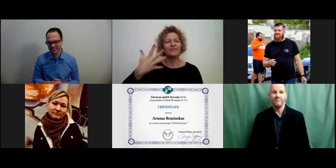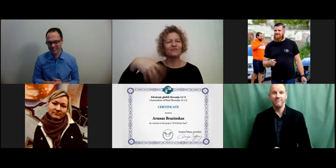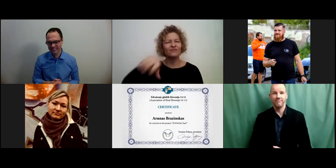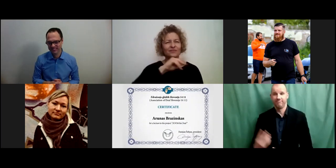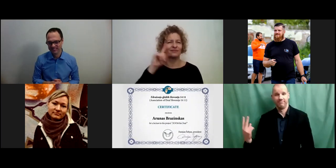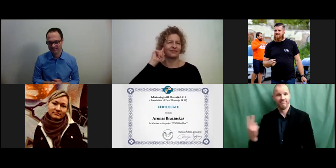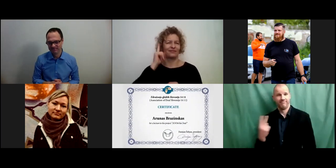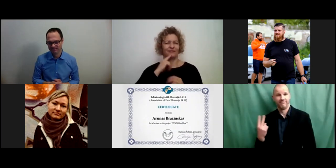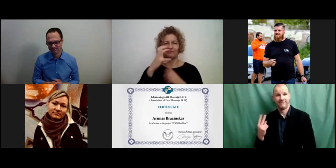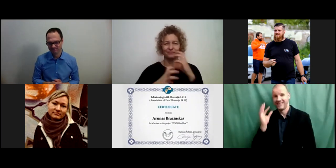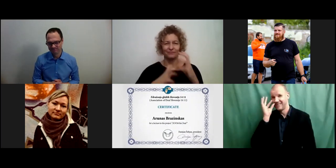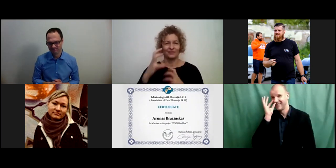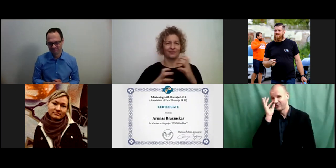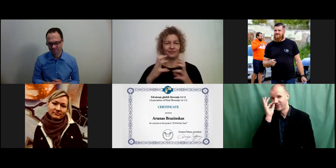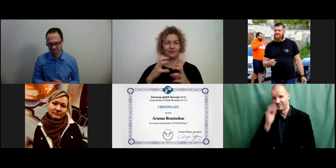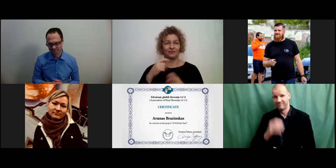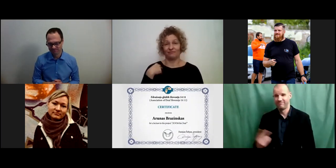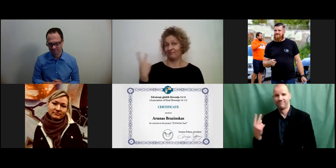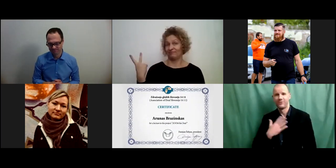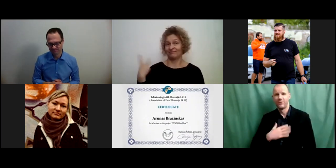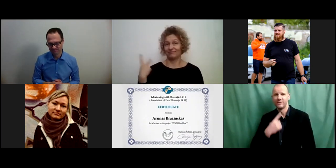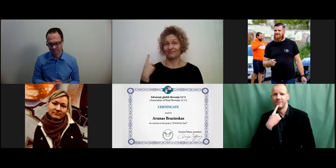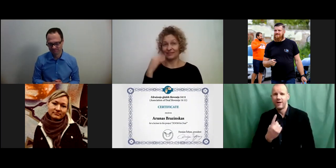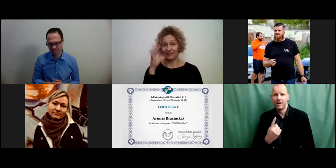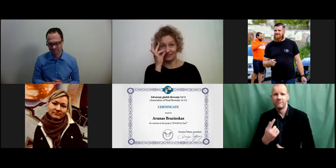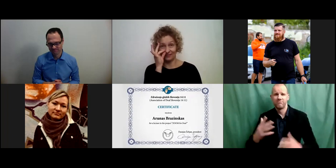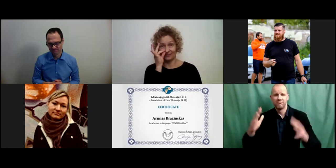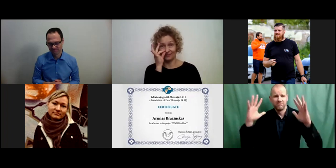No, it's here. Is Arunas here?